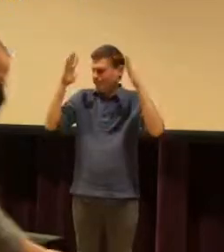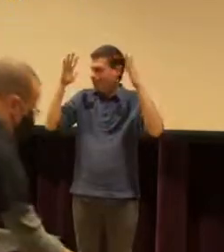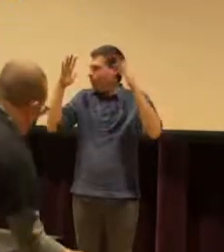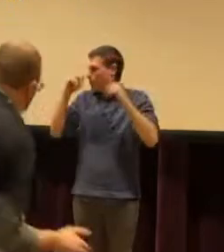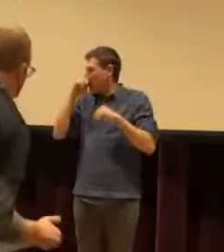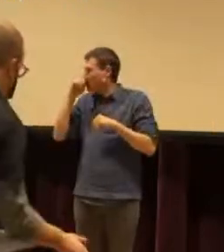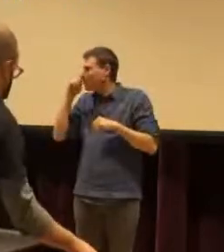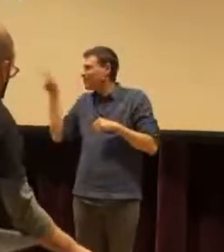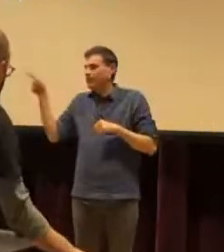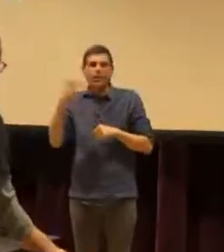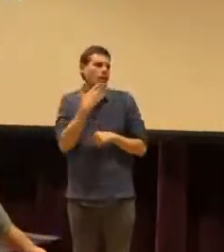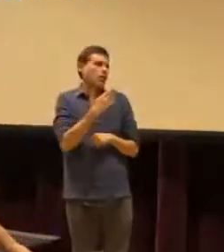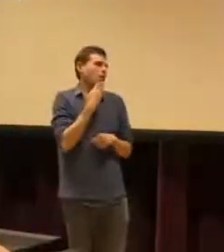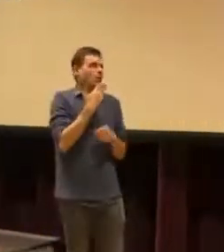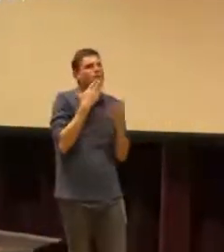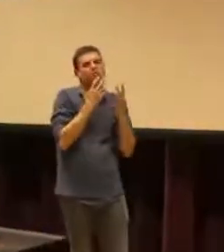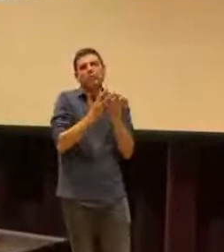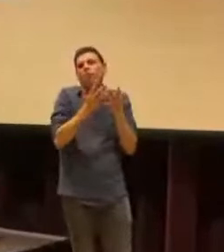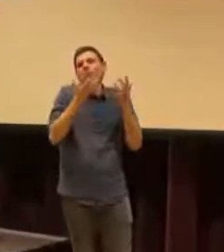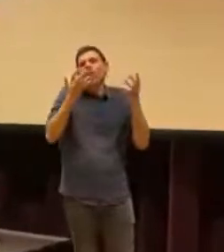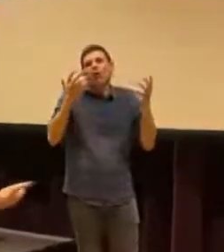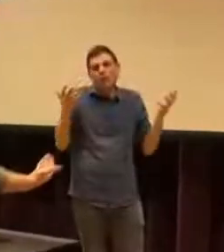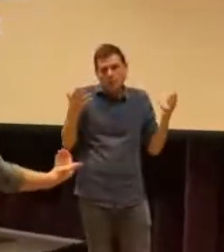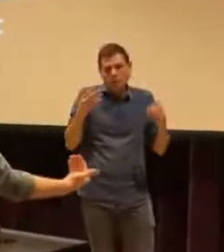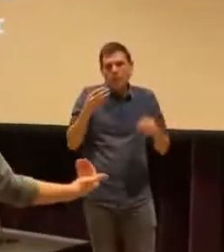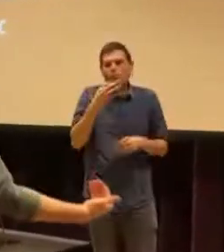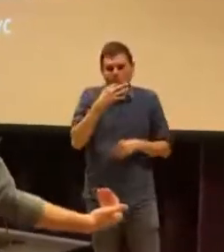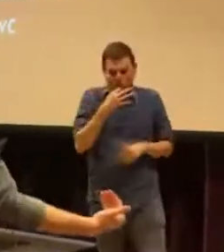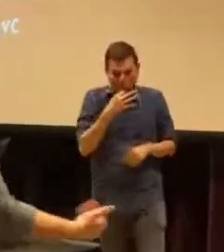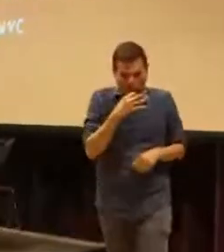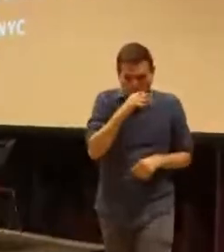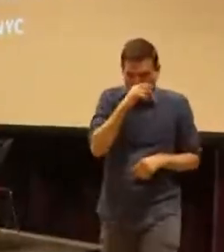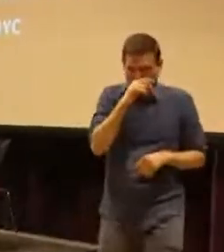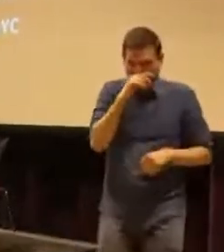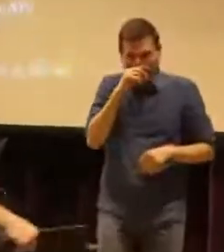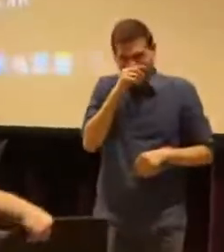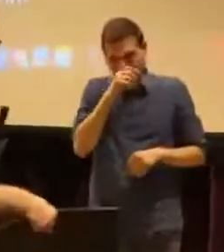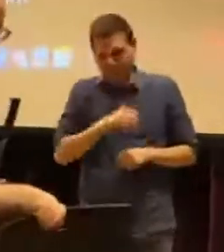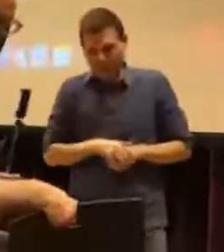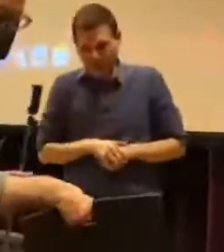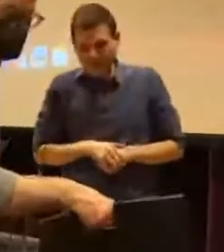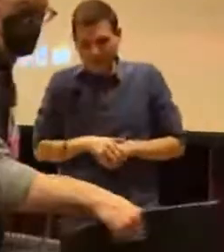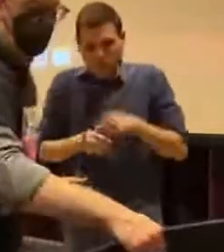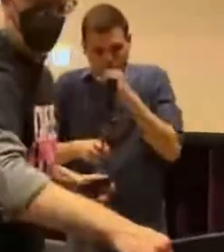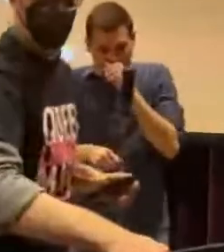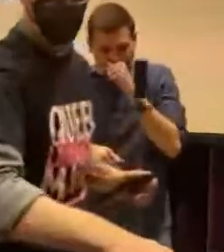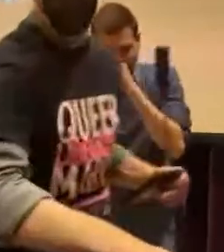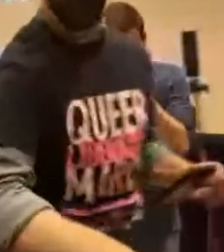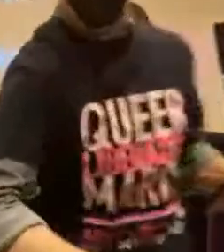Thank you so much. Before we do our discussion,